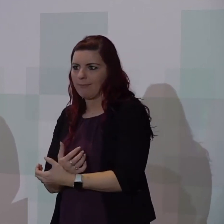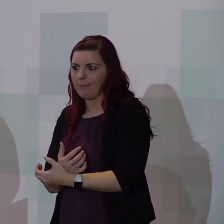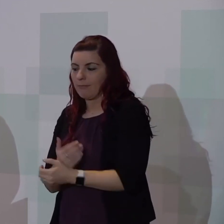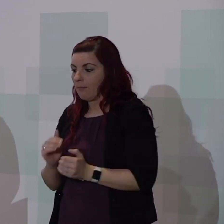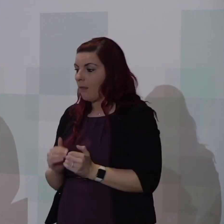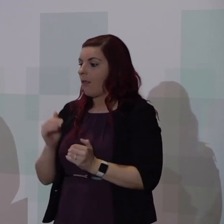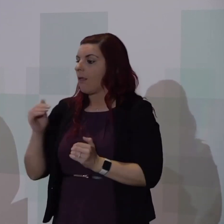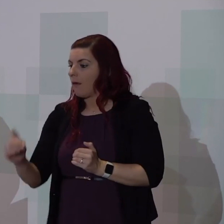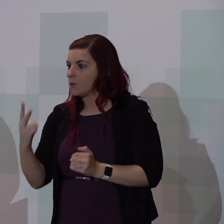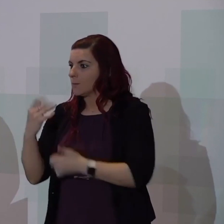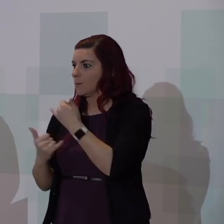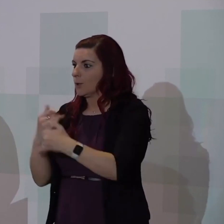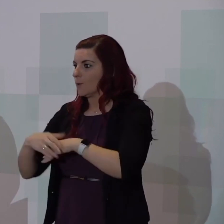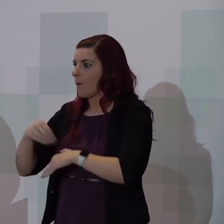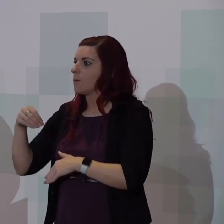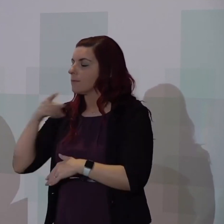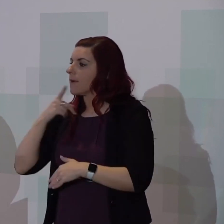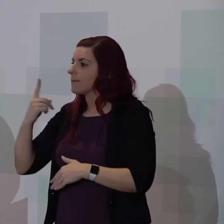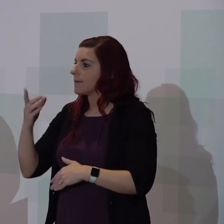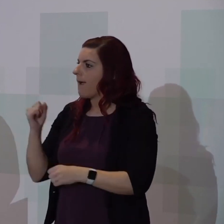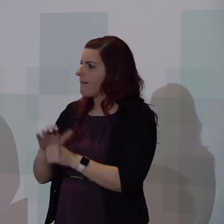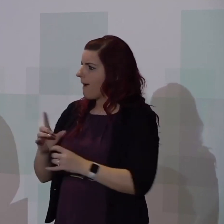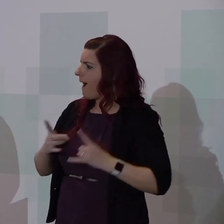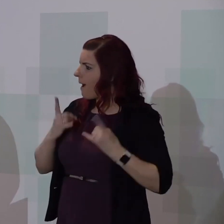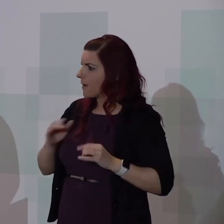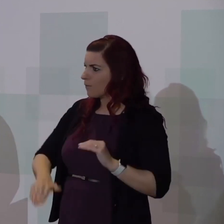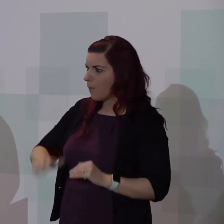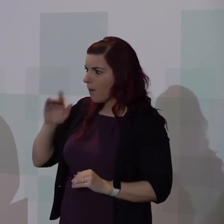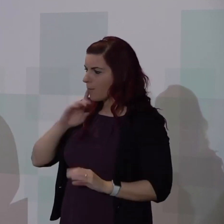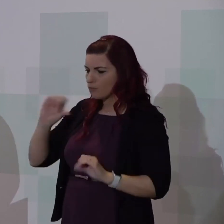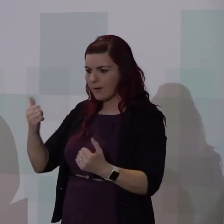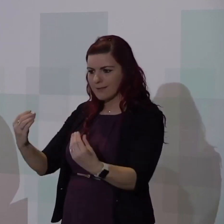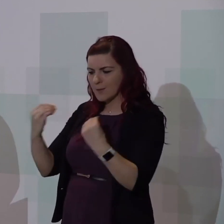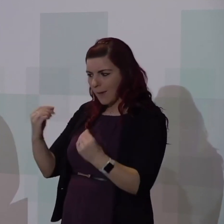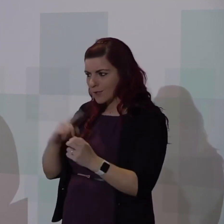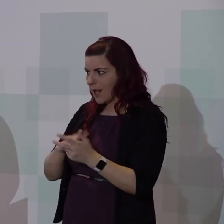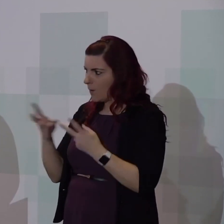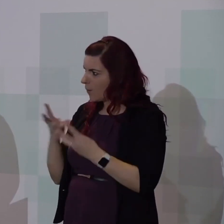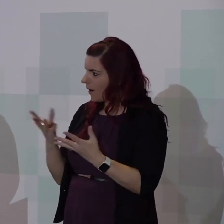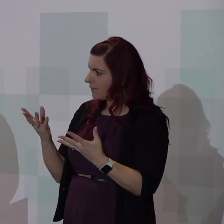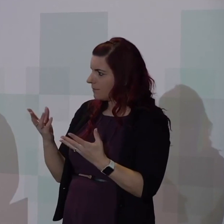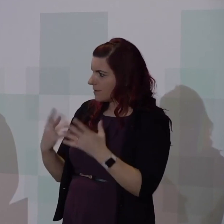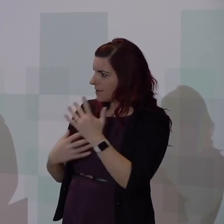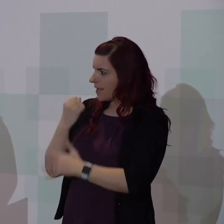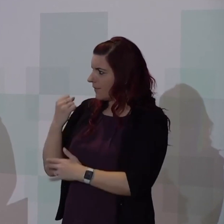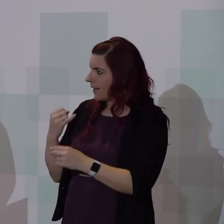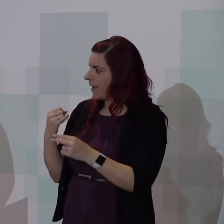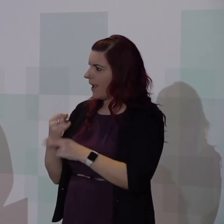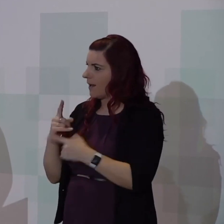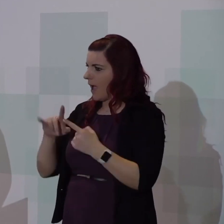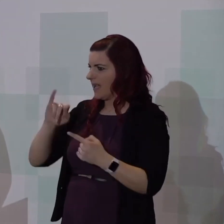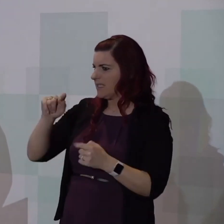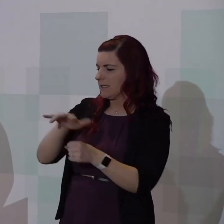was 21 years old. I had a happy childhood, a great education, and I was working very successfully in the IT